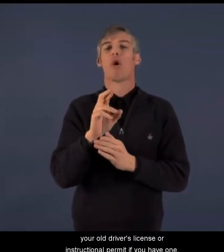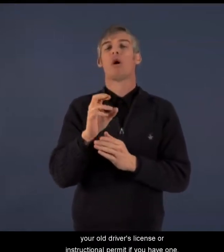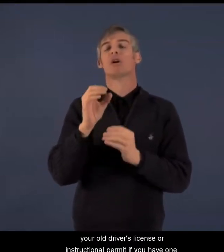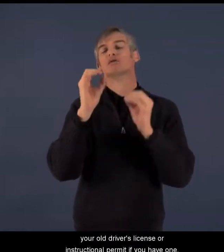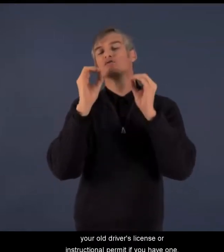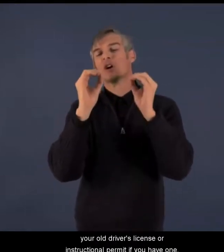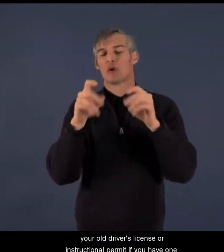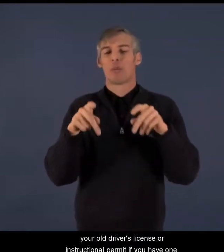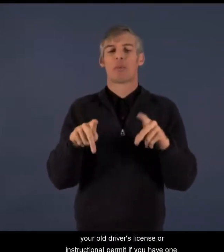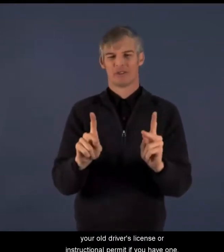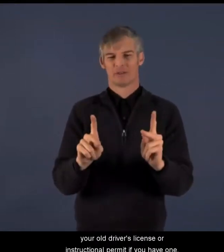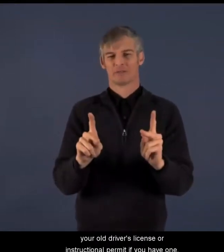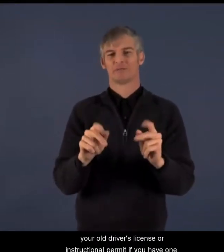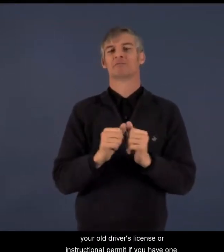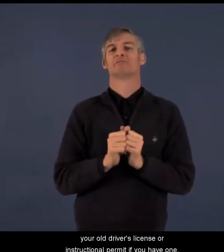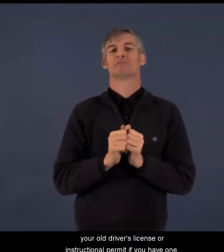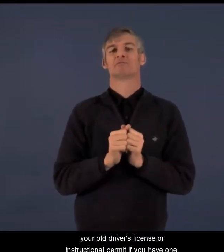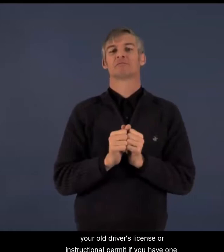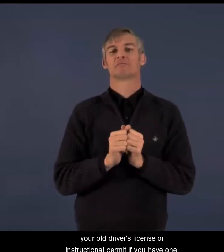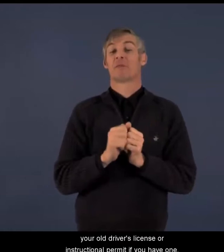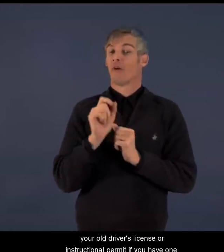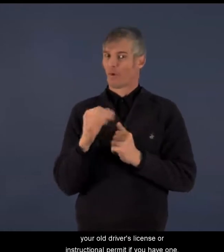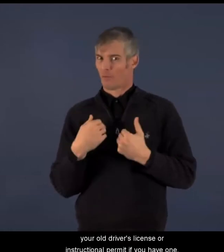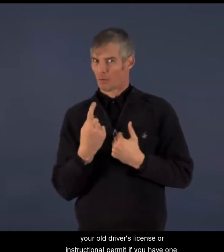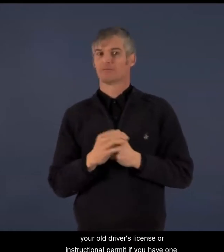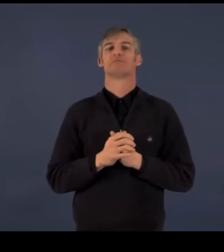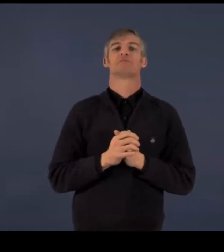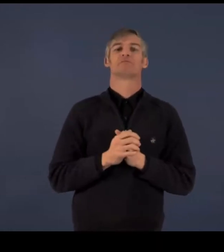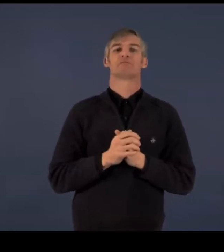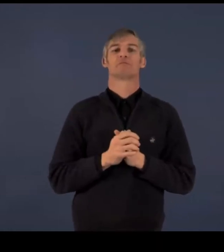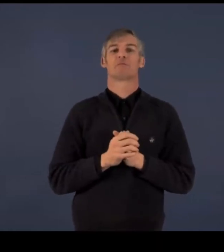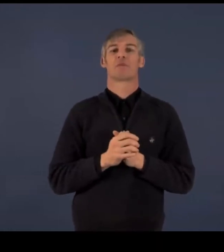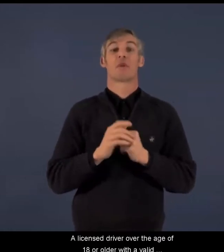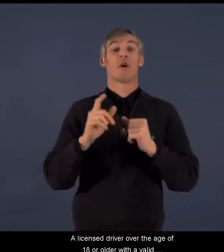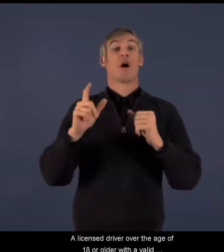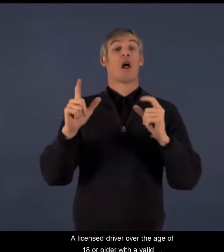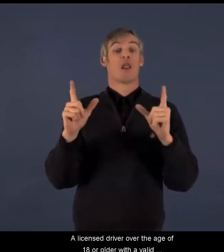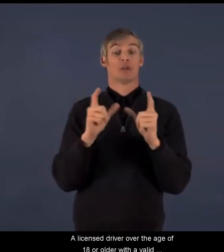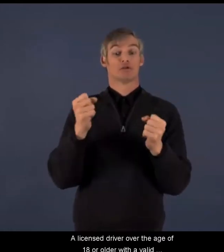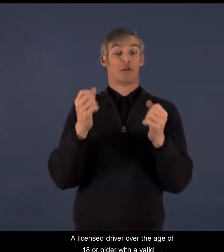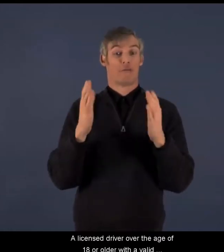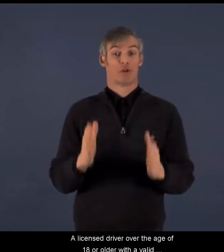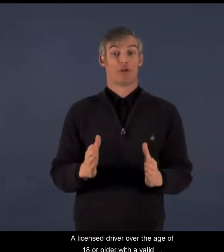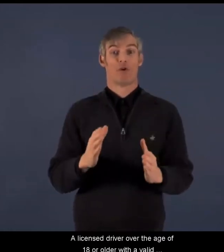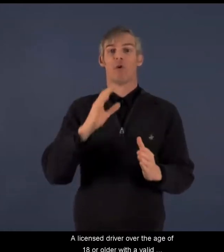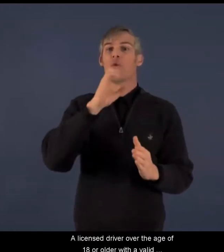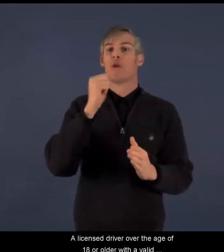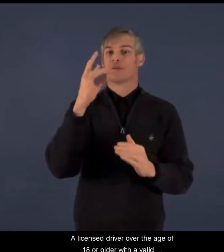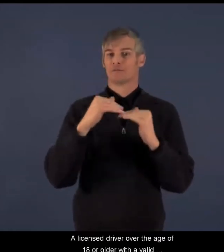your old driver's license or instructional permit if you have one. A licensed driver over the age of 18